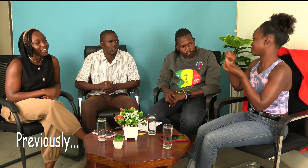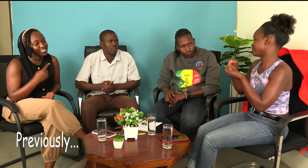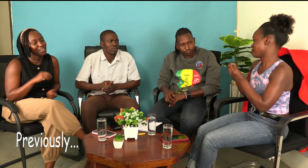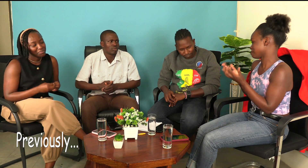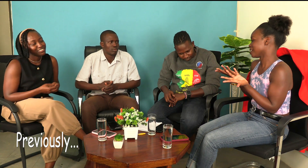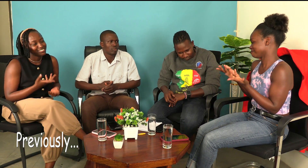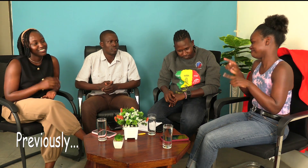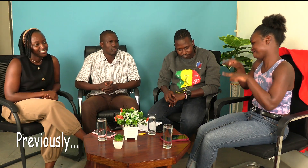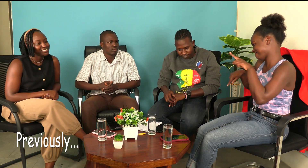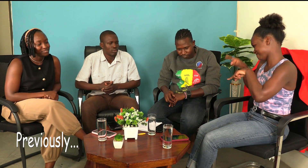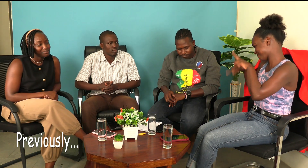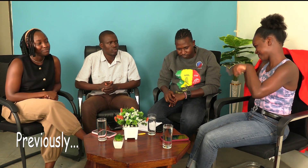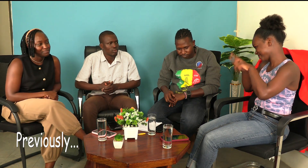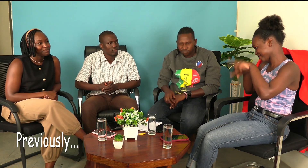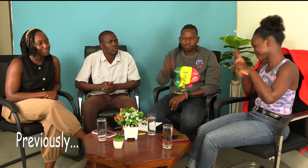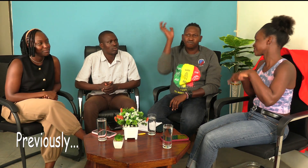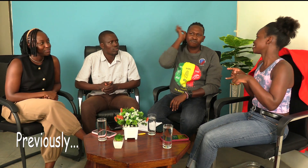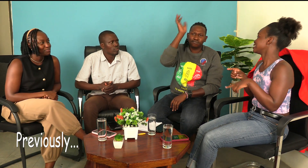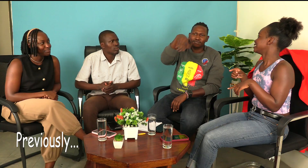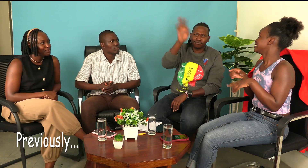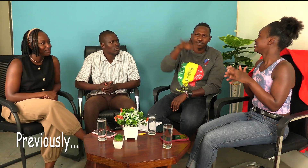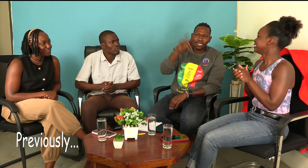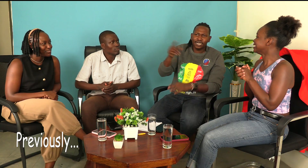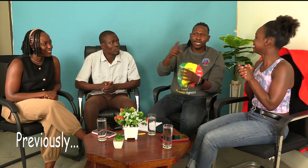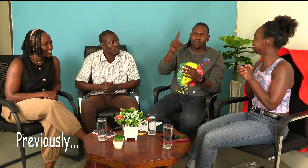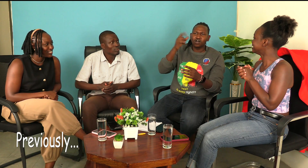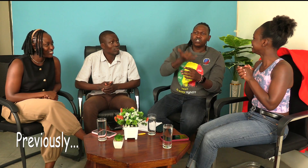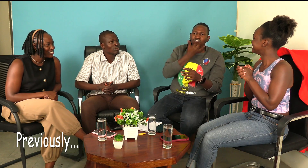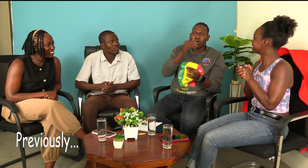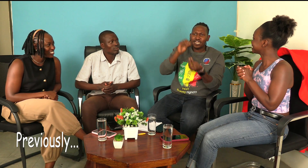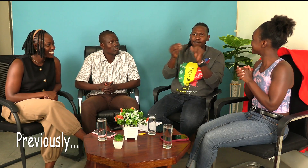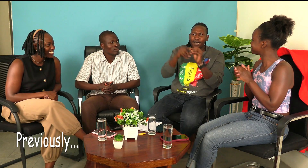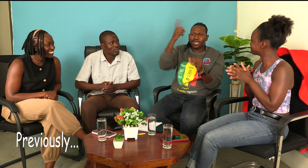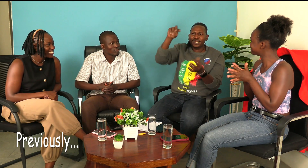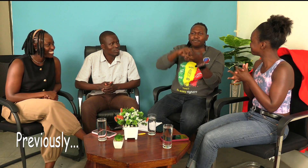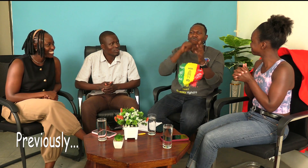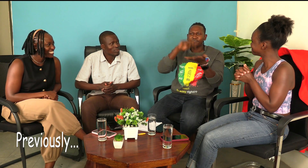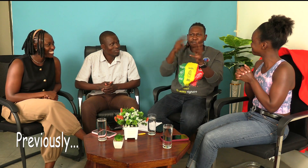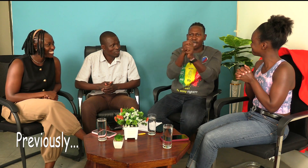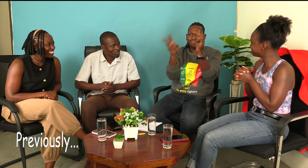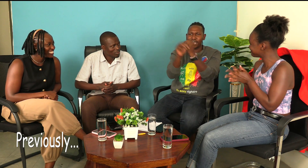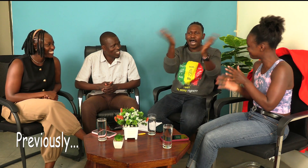You may meet with right number. Depends. Hey, my deaf people. When you say wrong